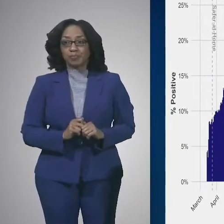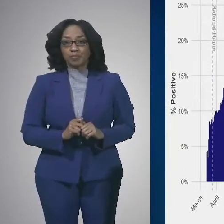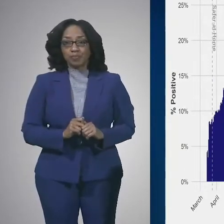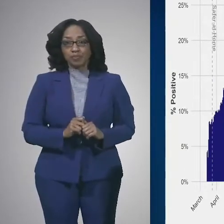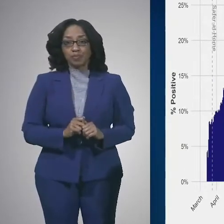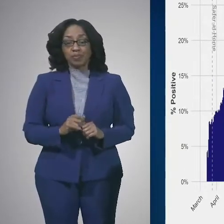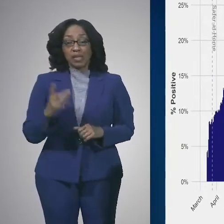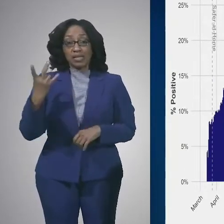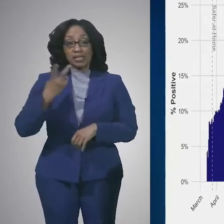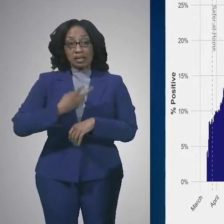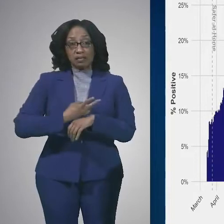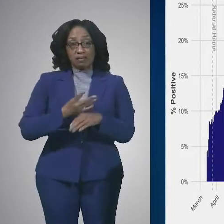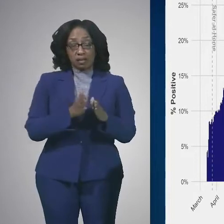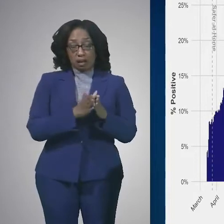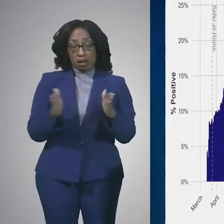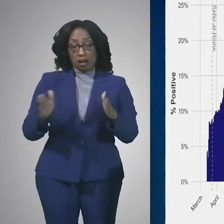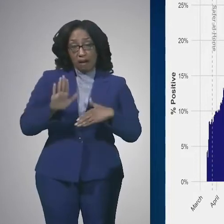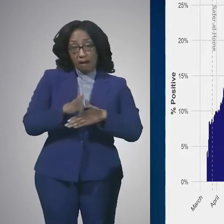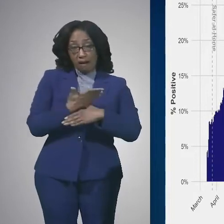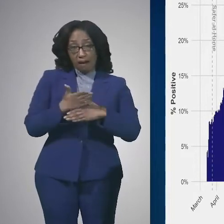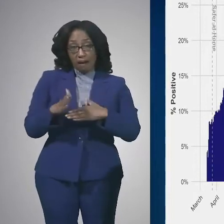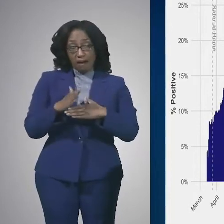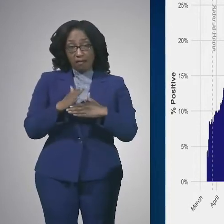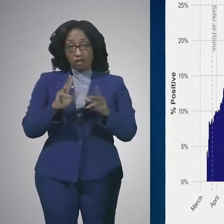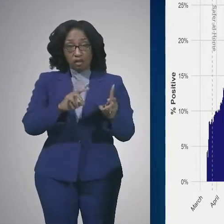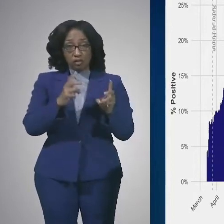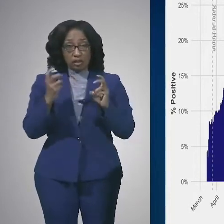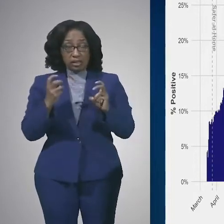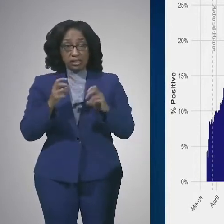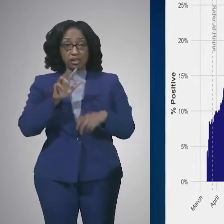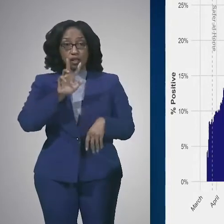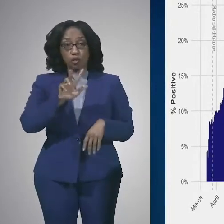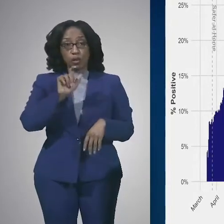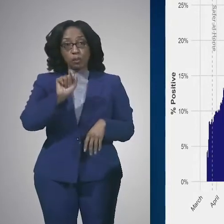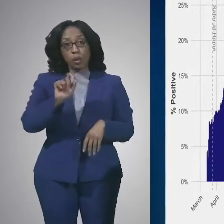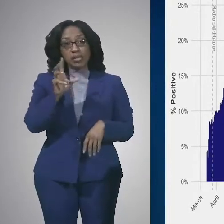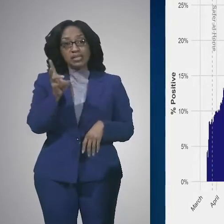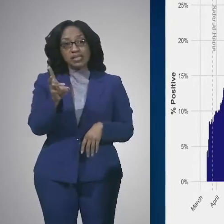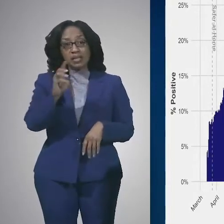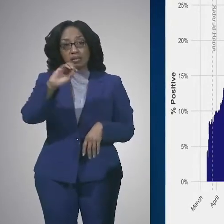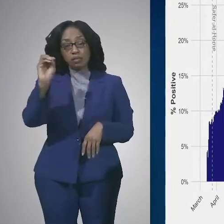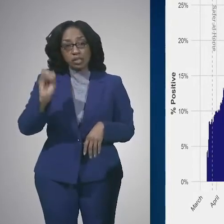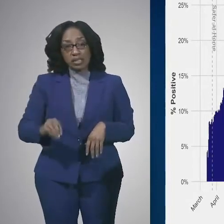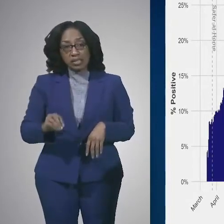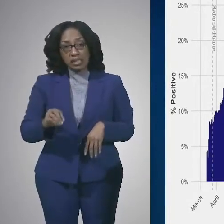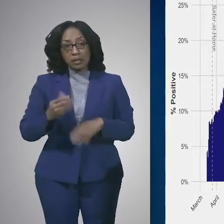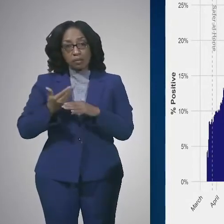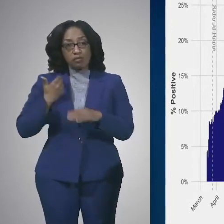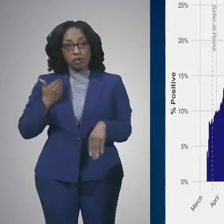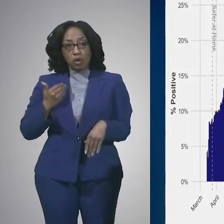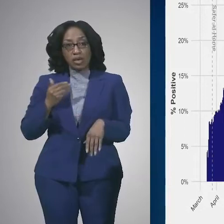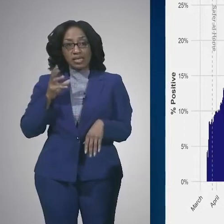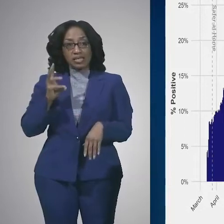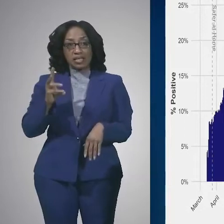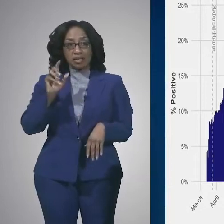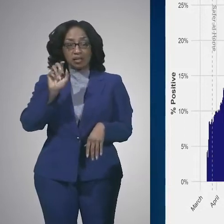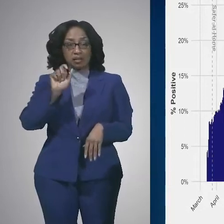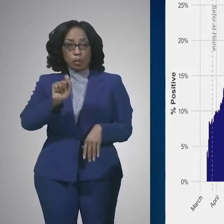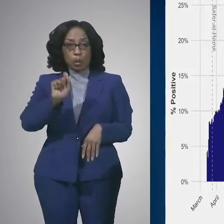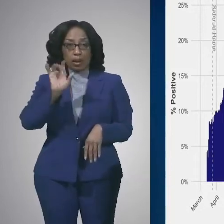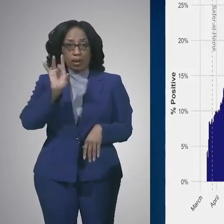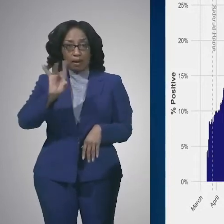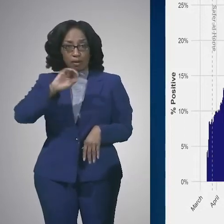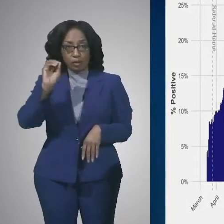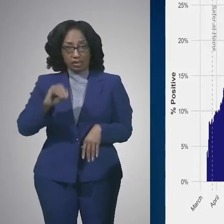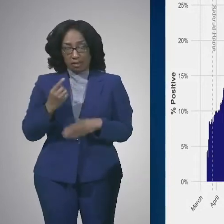The 7-day average test positivity rate is now 3.6%, which is down from 6.8% this time